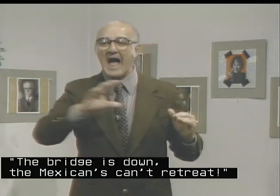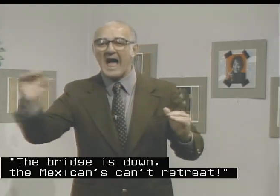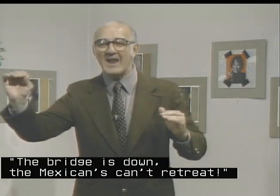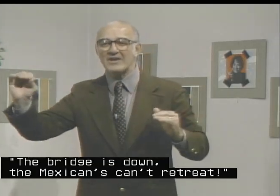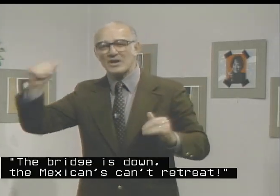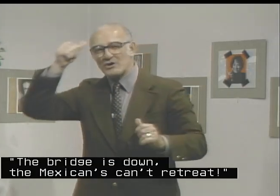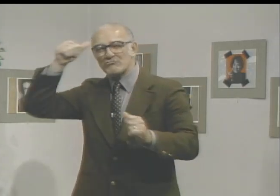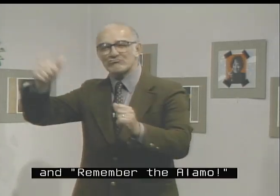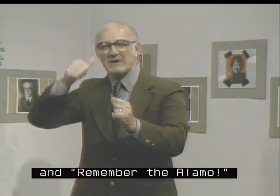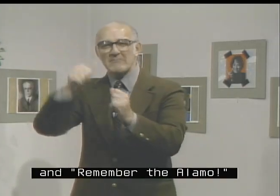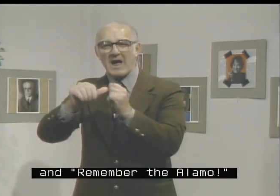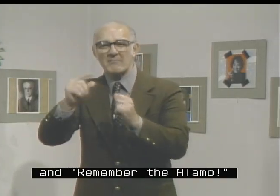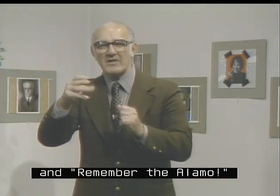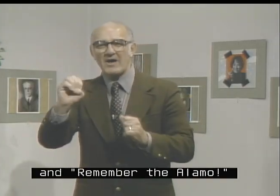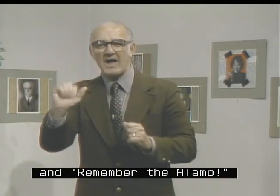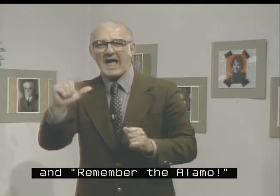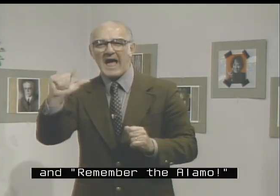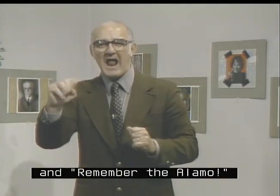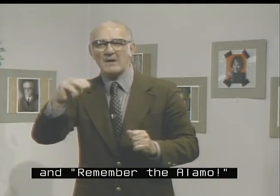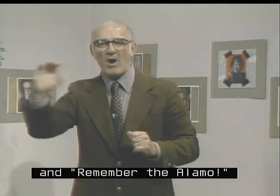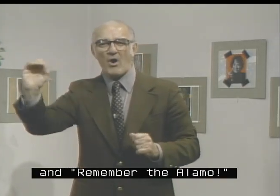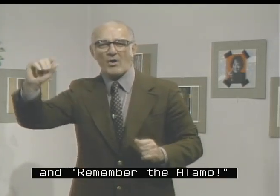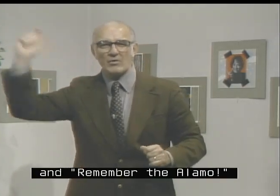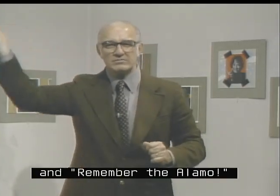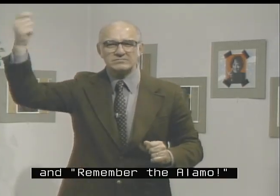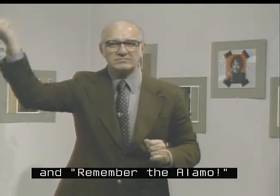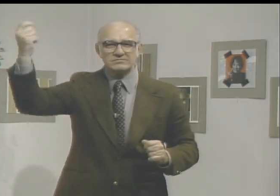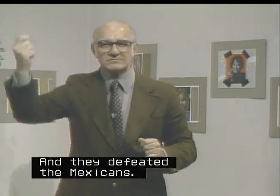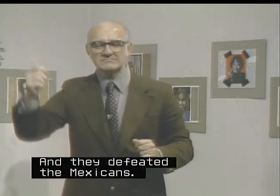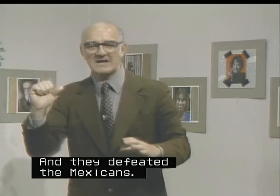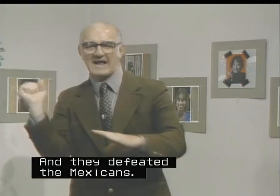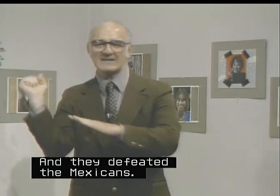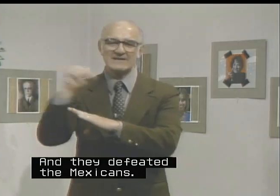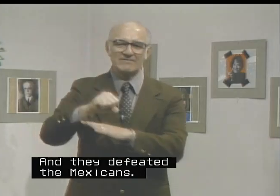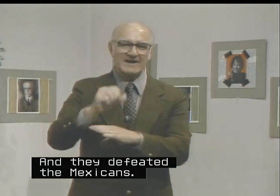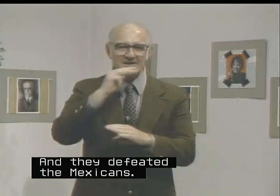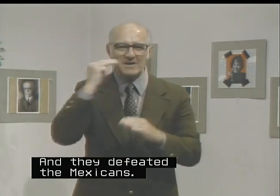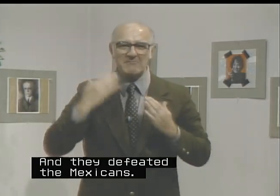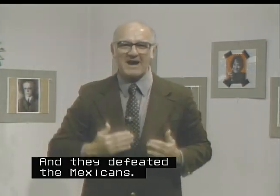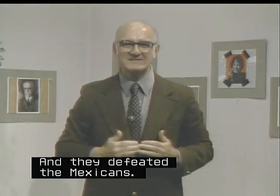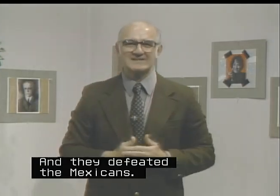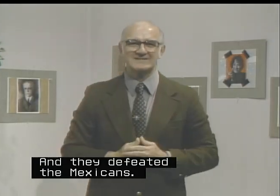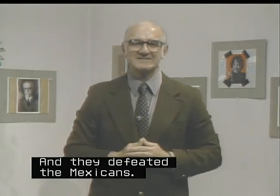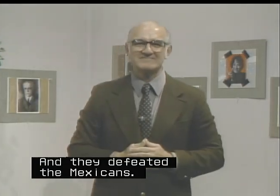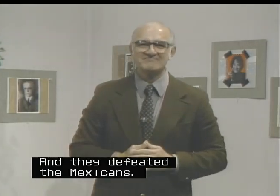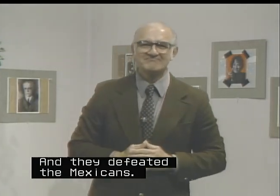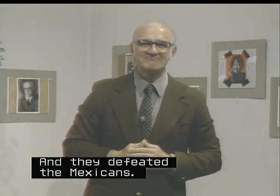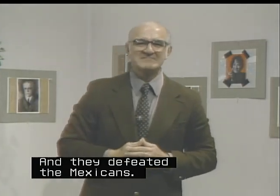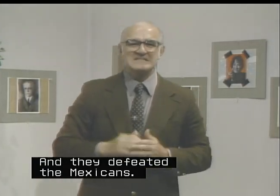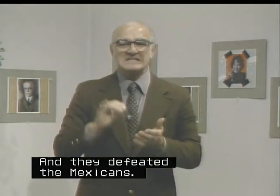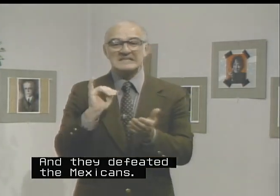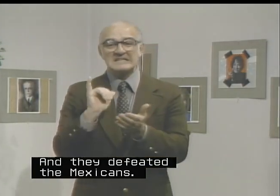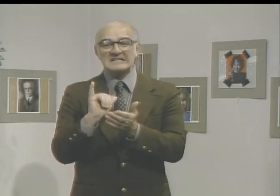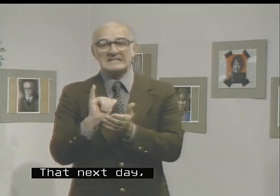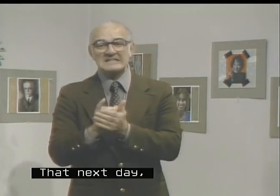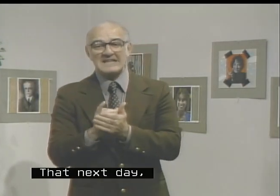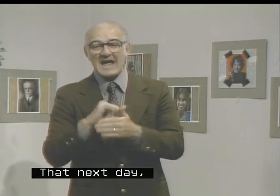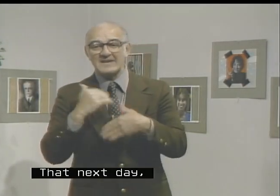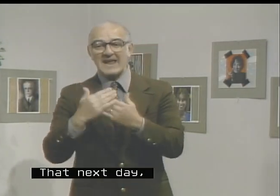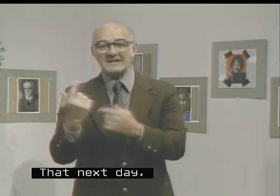And remember the Alamo." And they defeated the Mexicans. That next